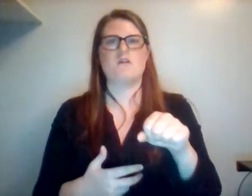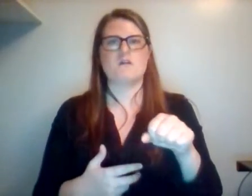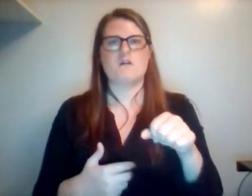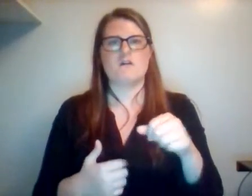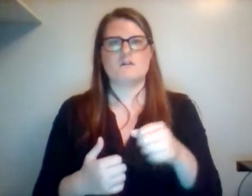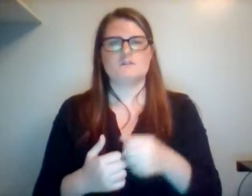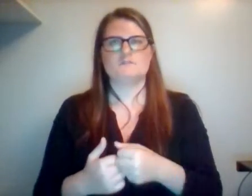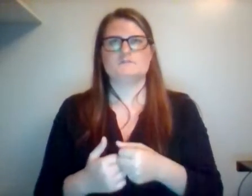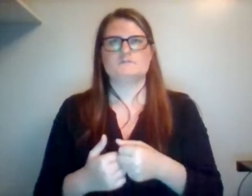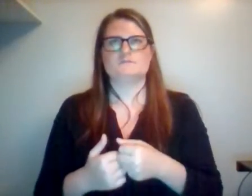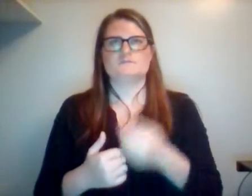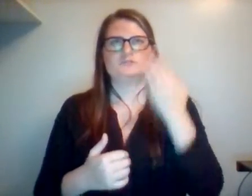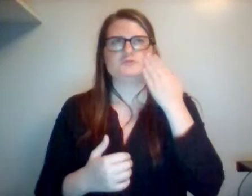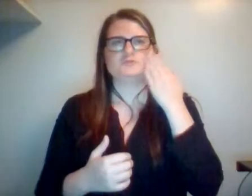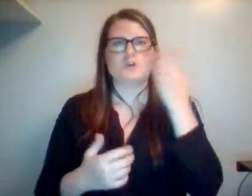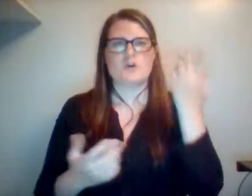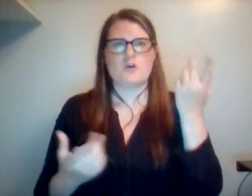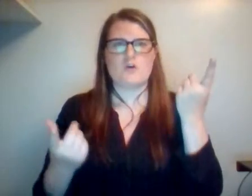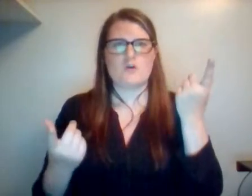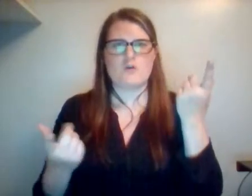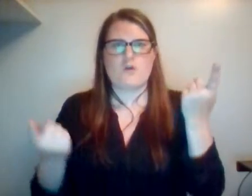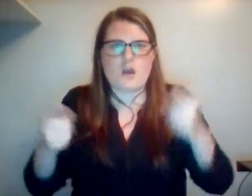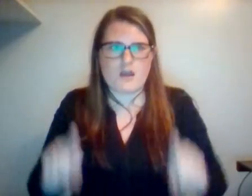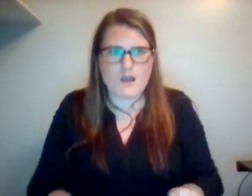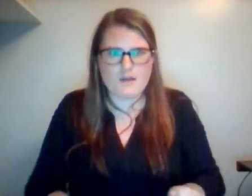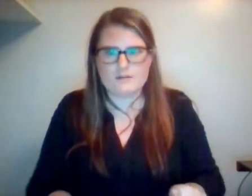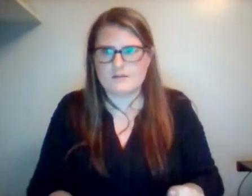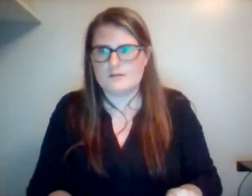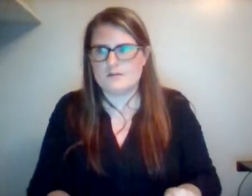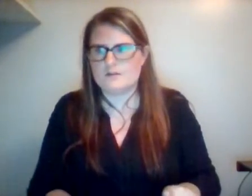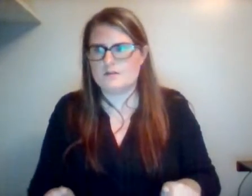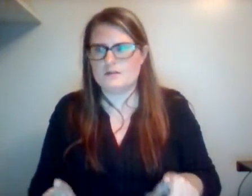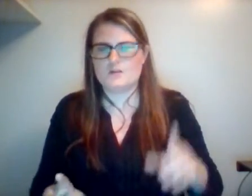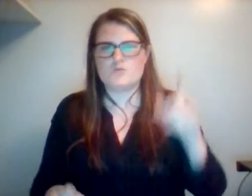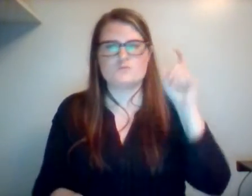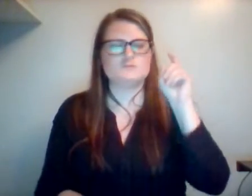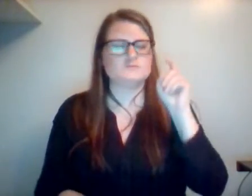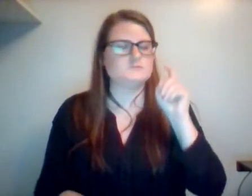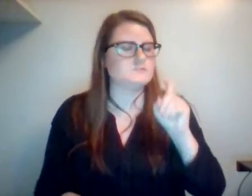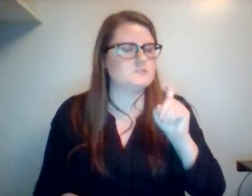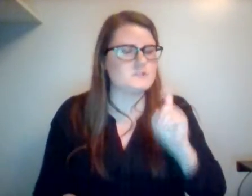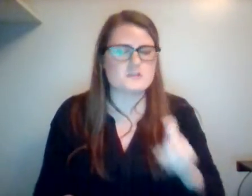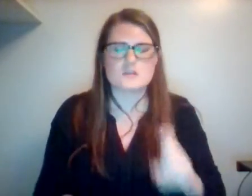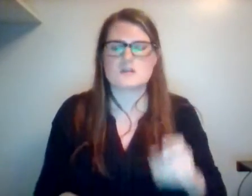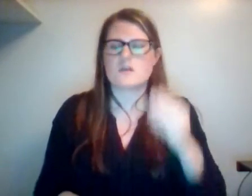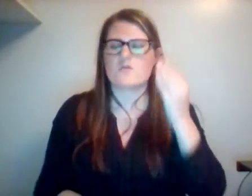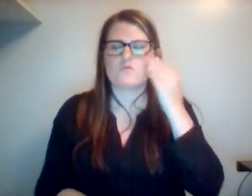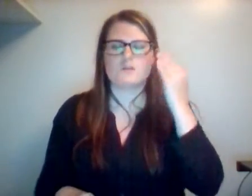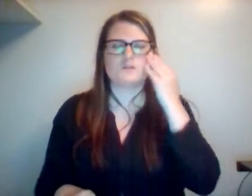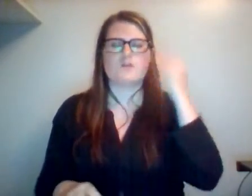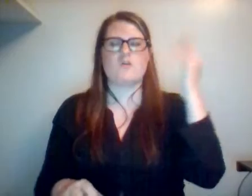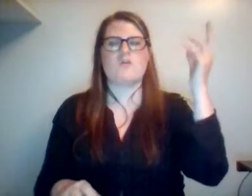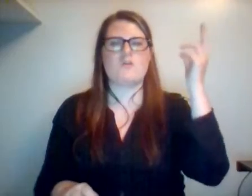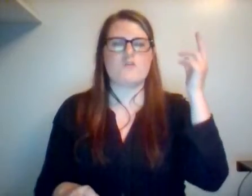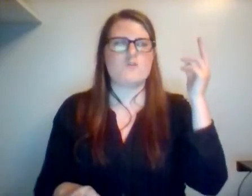novelty hunger. Call this novelty candy. We simply love to hear what's new in the